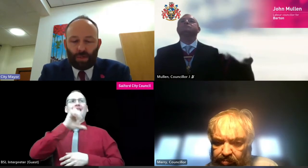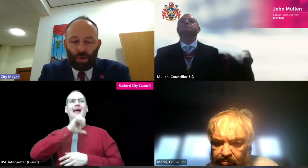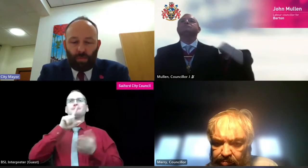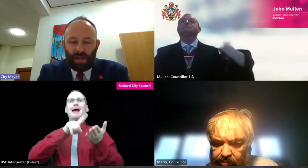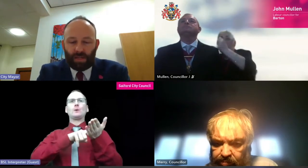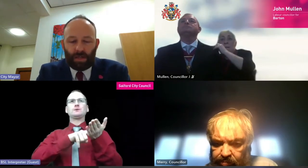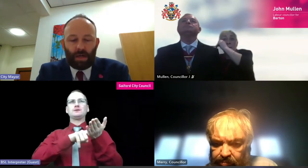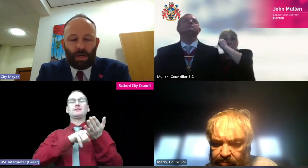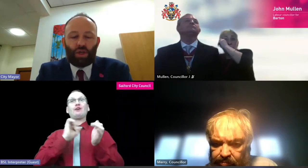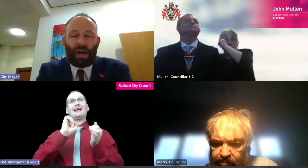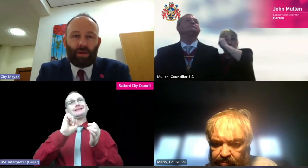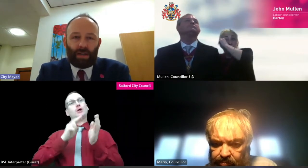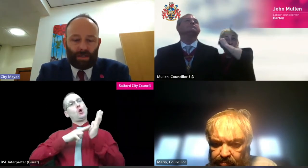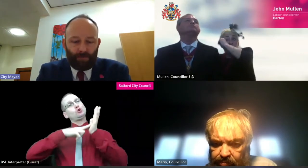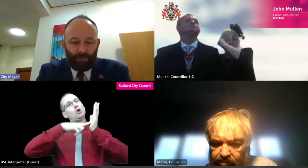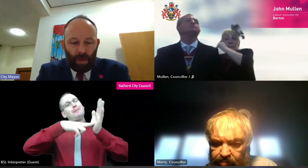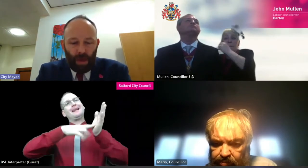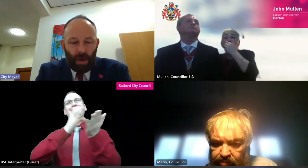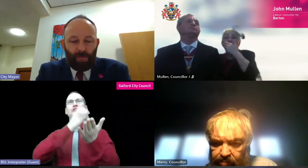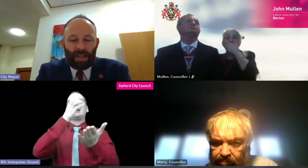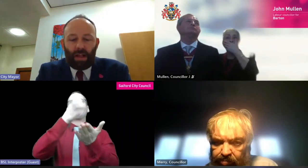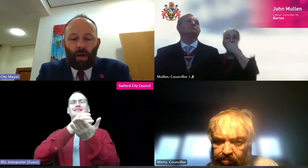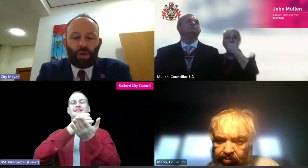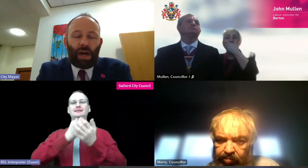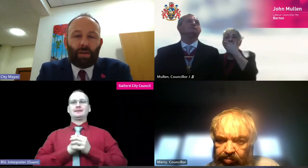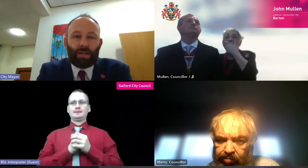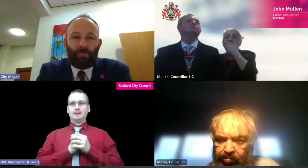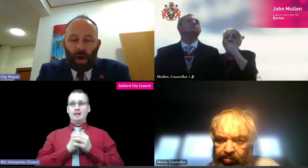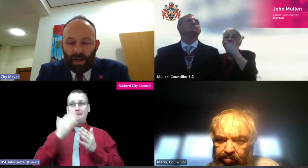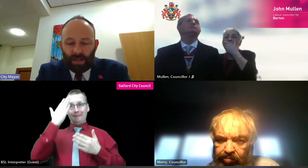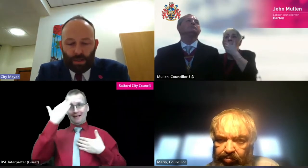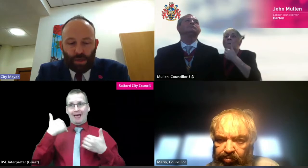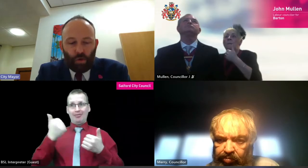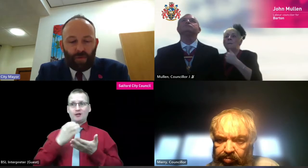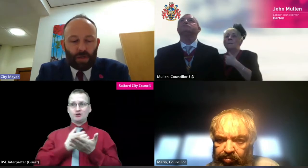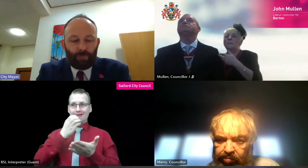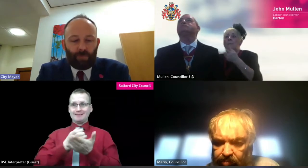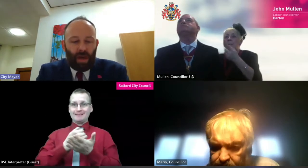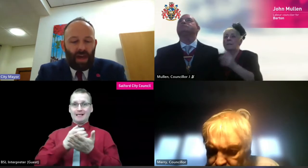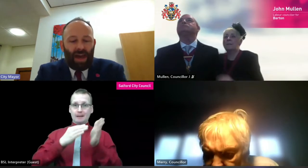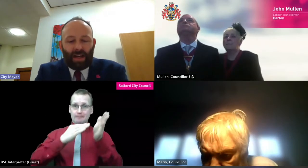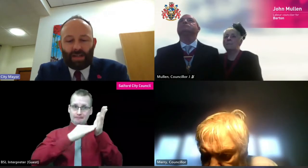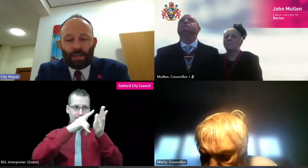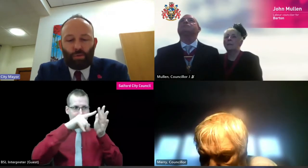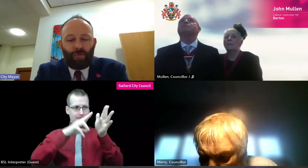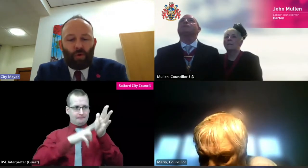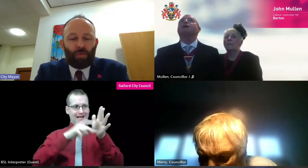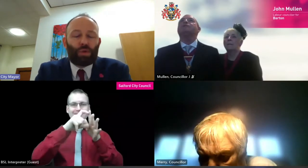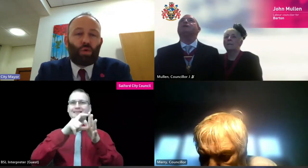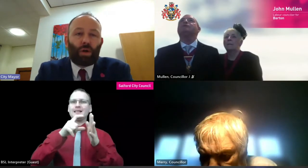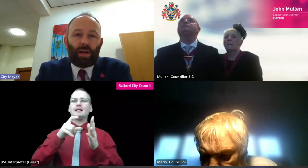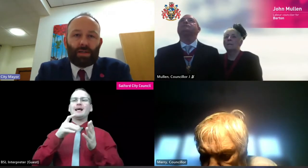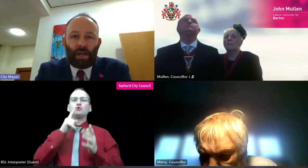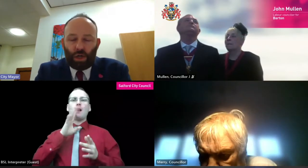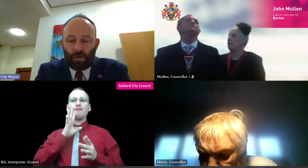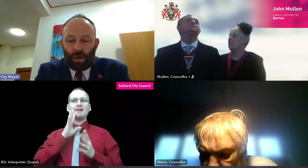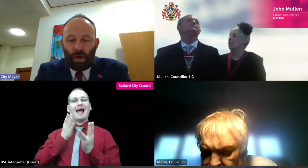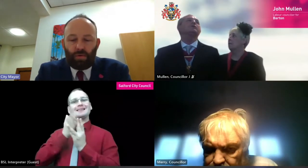£28,000 for his nominated charities. Mental health charity Mind in Salford, Accessible